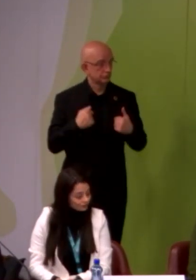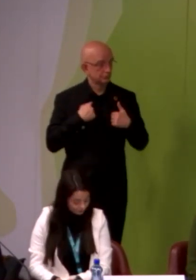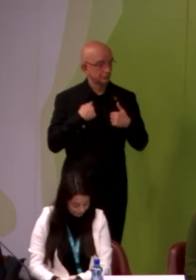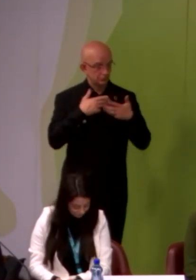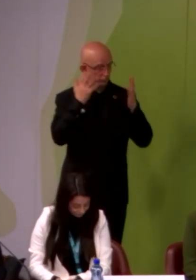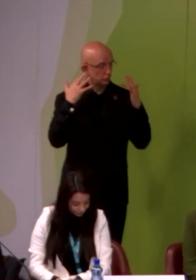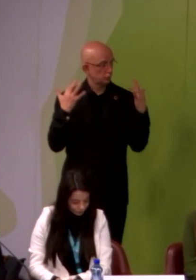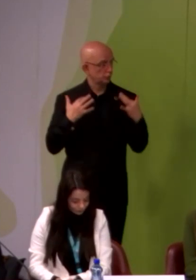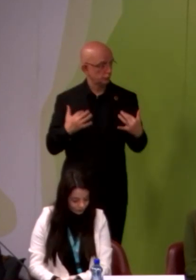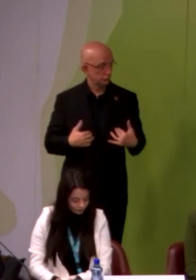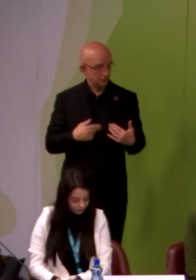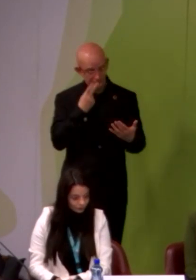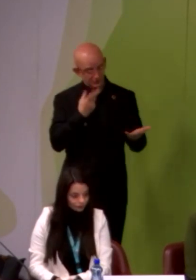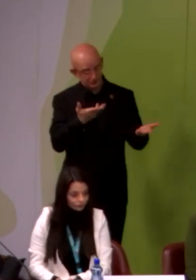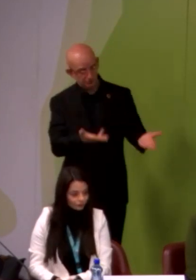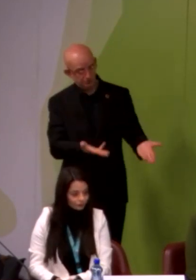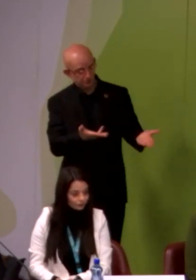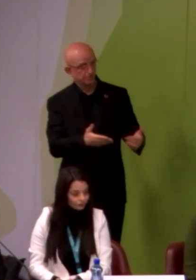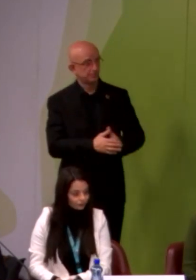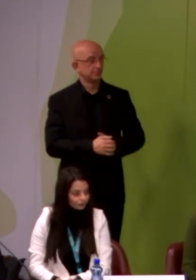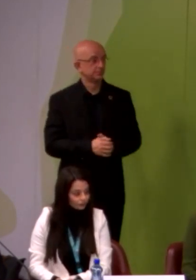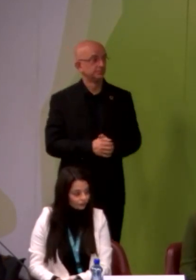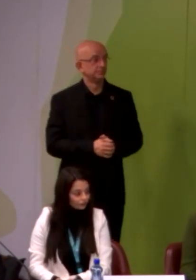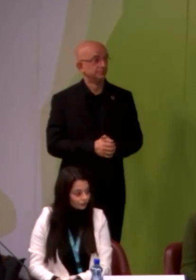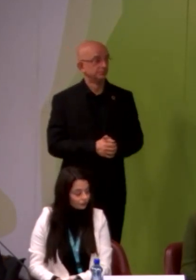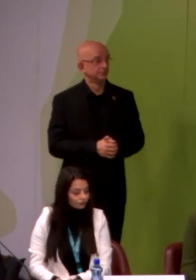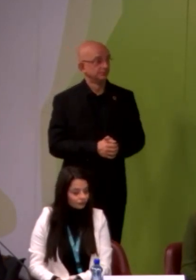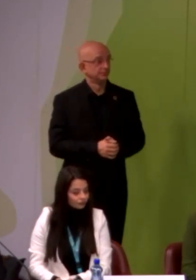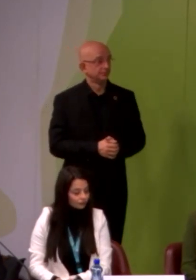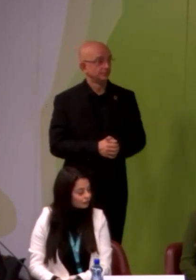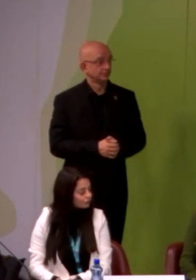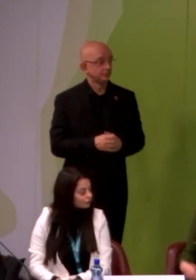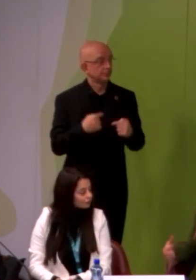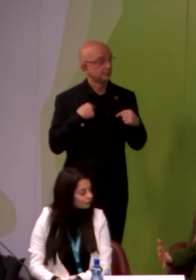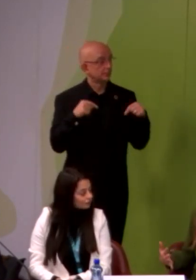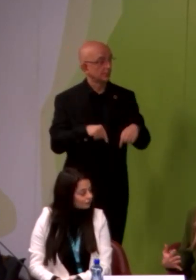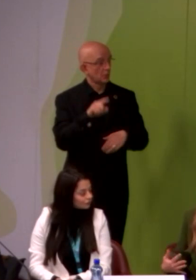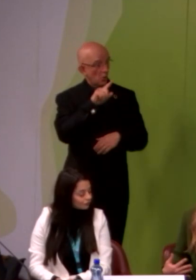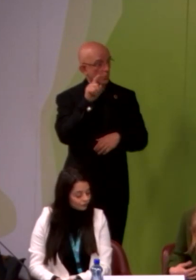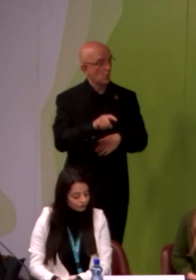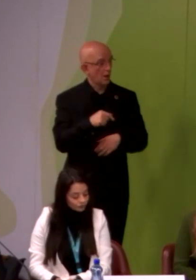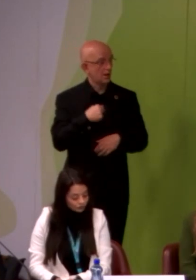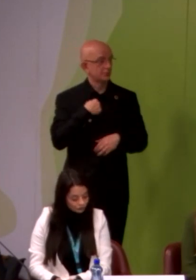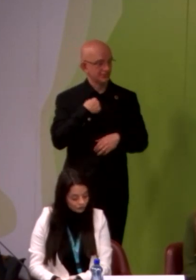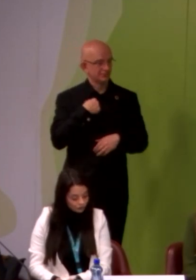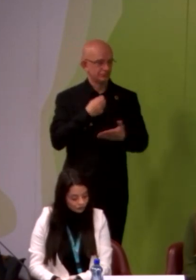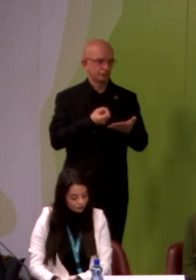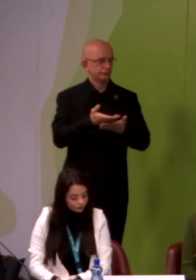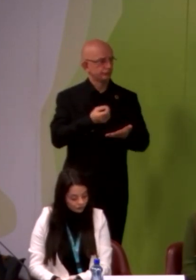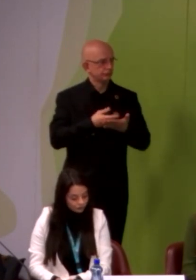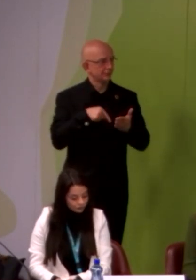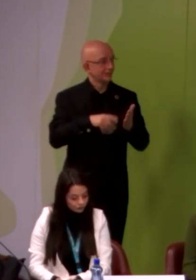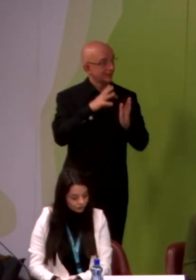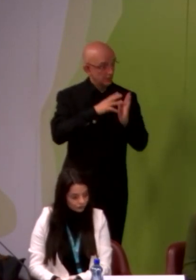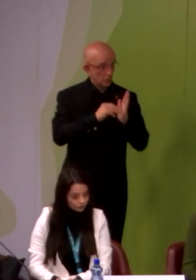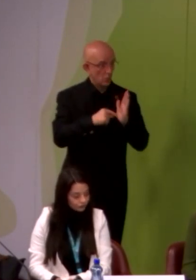jacket. So I was originally here to speak about a report that we'd worked on together over the last few months,